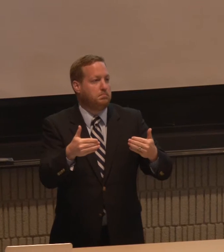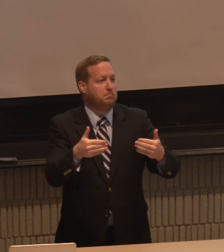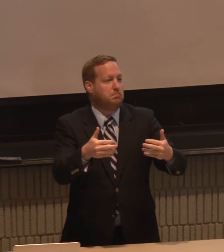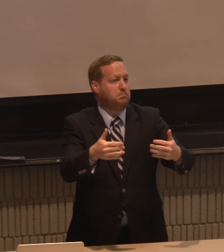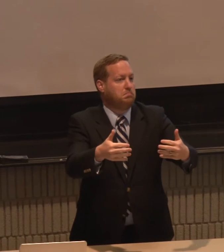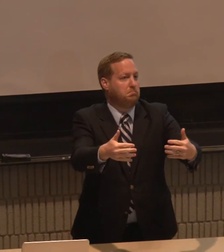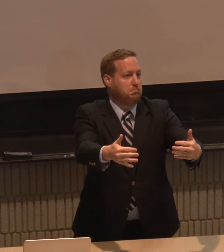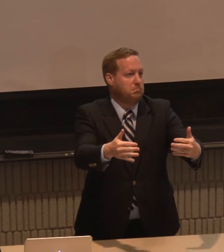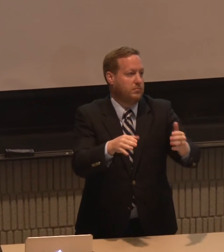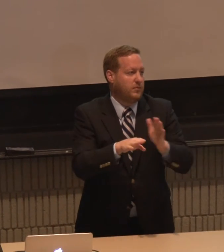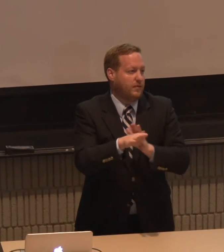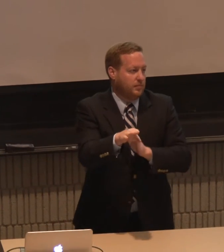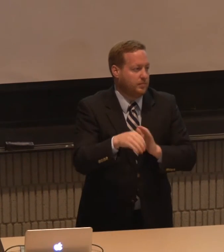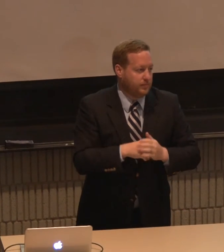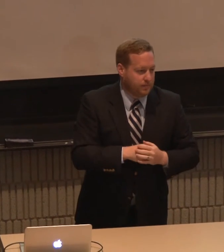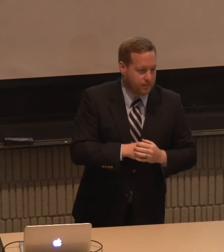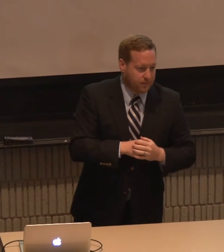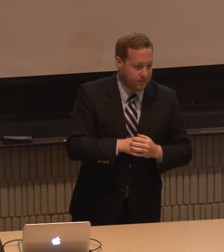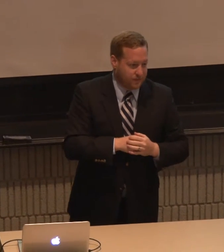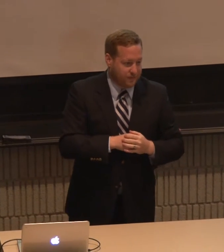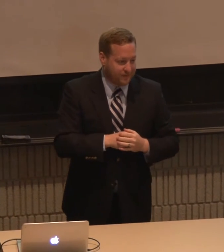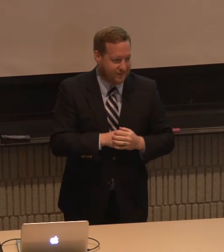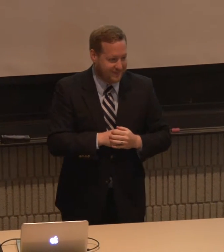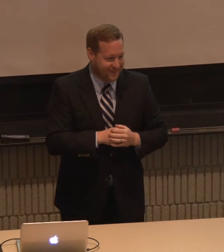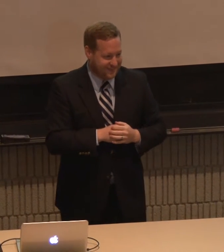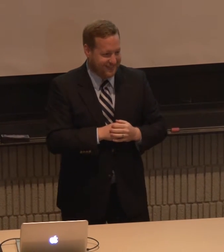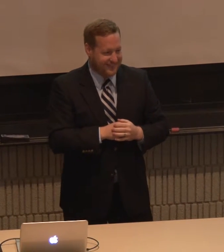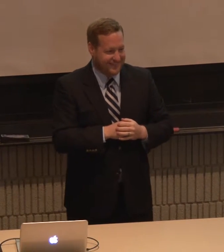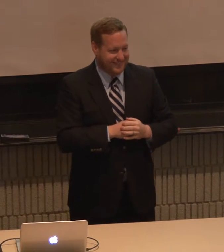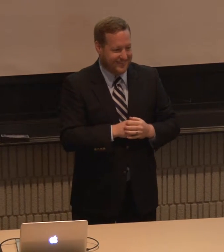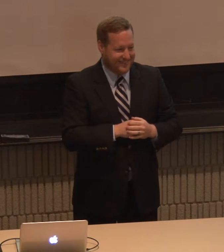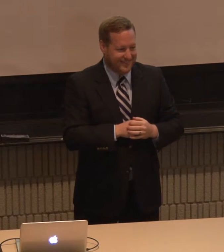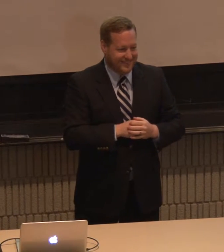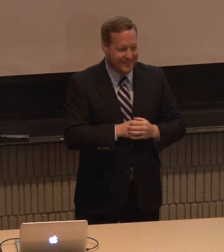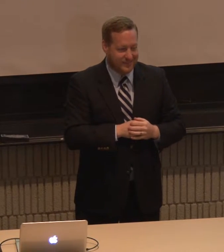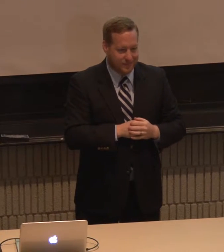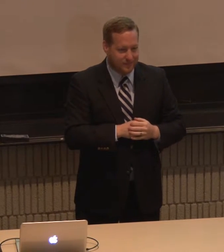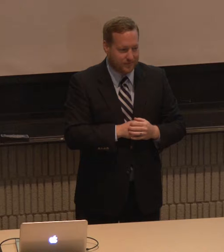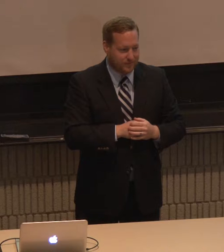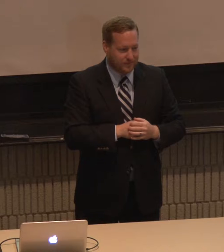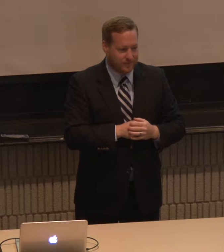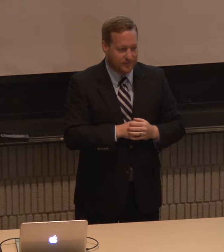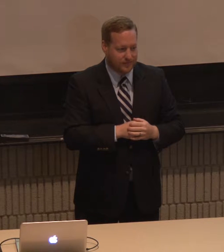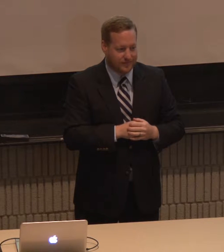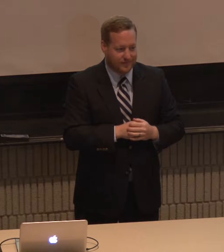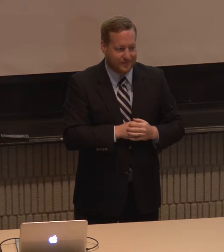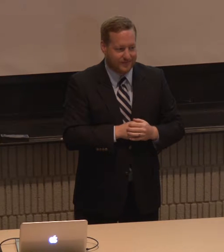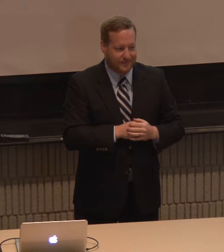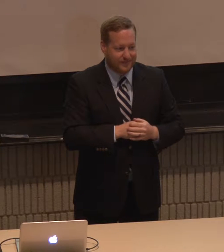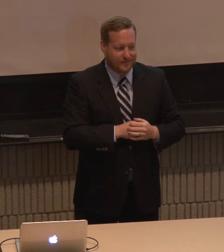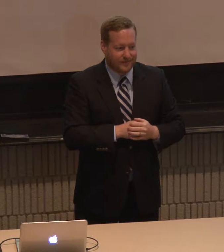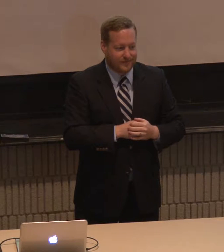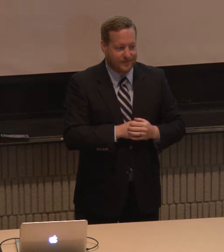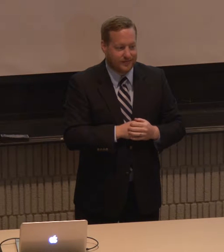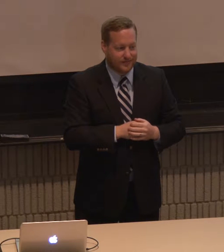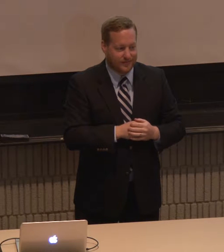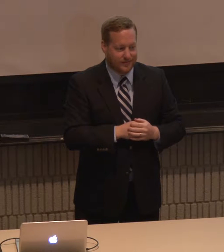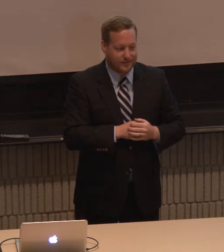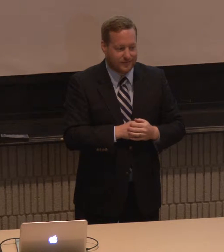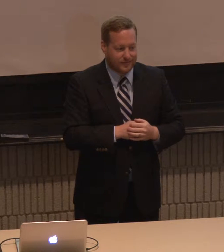then typically if they were exposed to sign language earlier, they would actually be ahead of the curve. But hearing